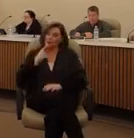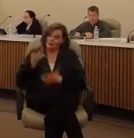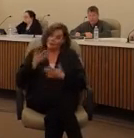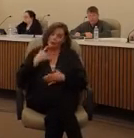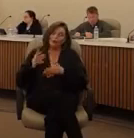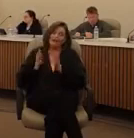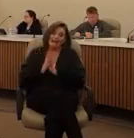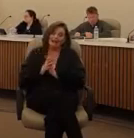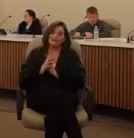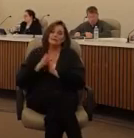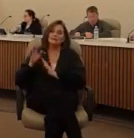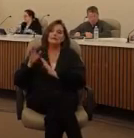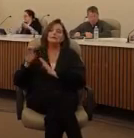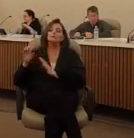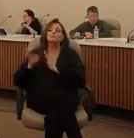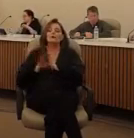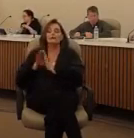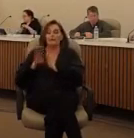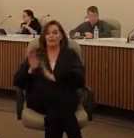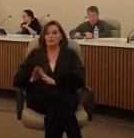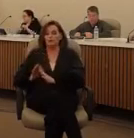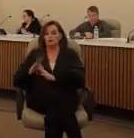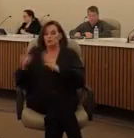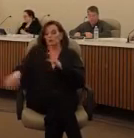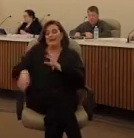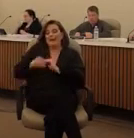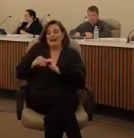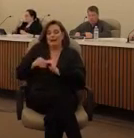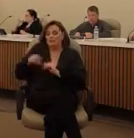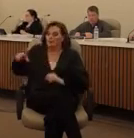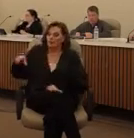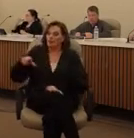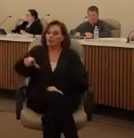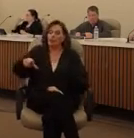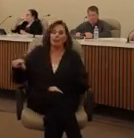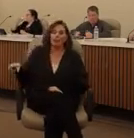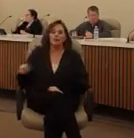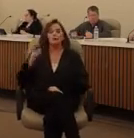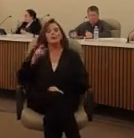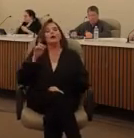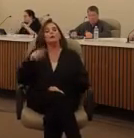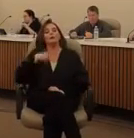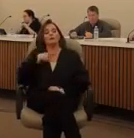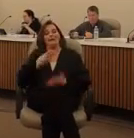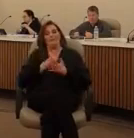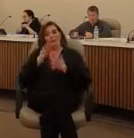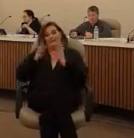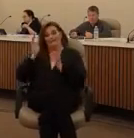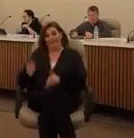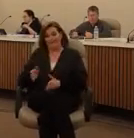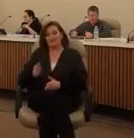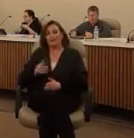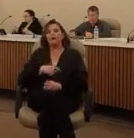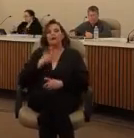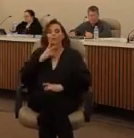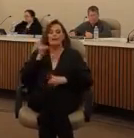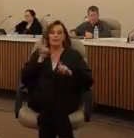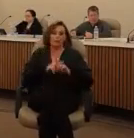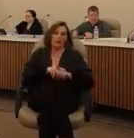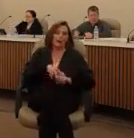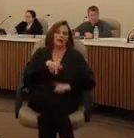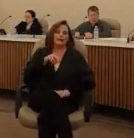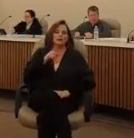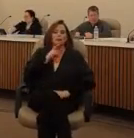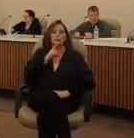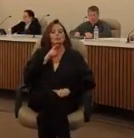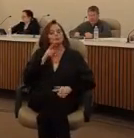up the sidewalk in front of their development, in which case, if we have money left over, we can look at applying it to add a sidewalk to